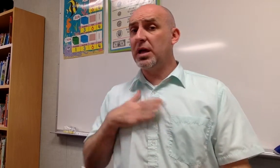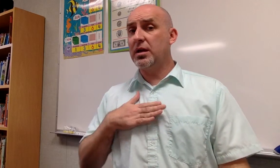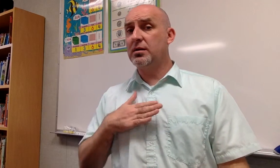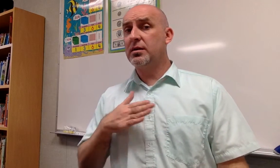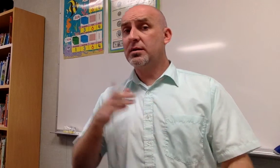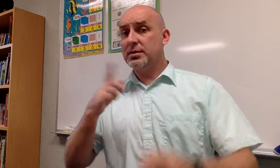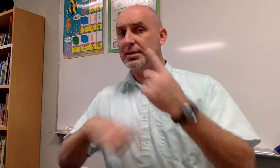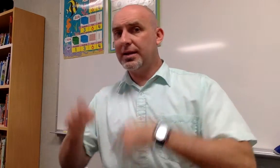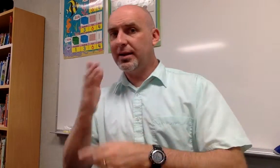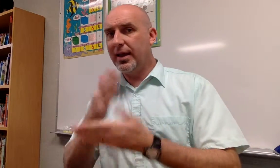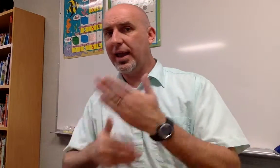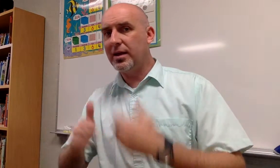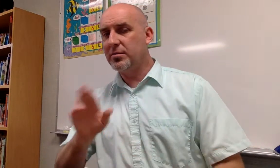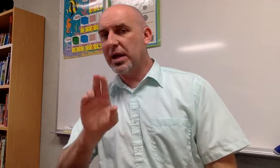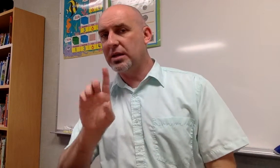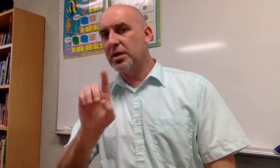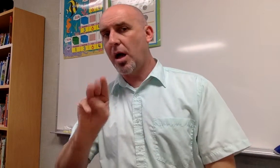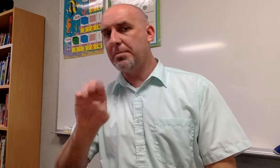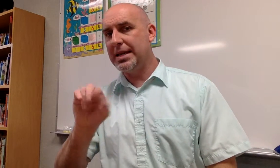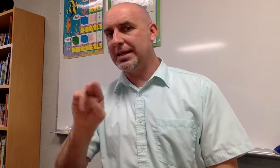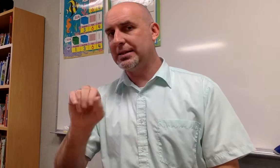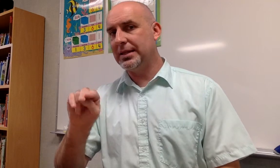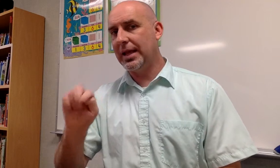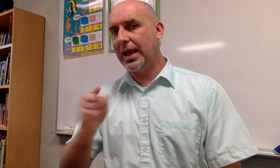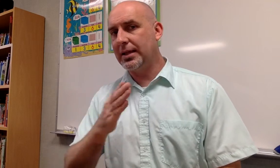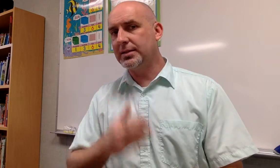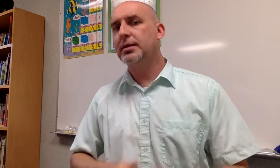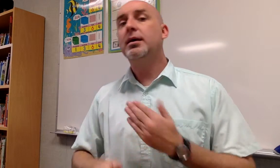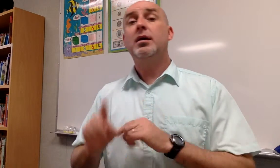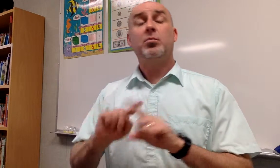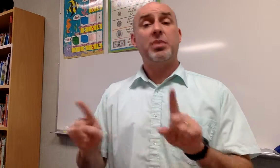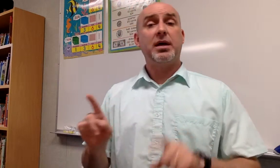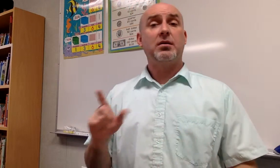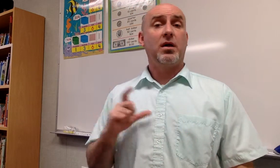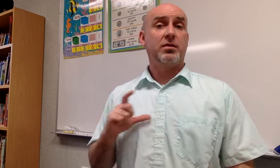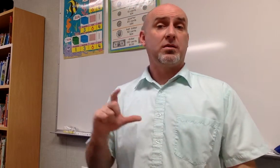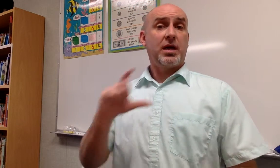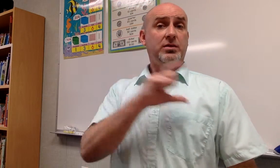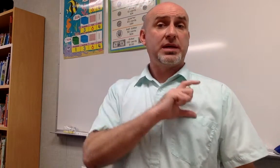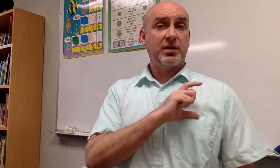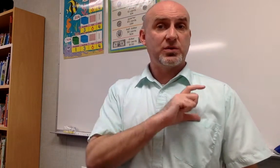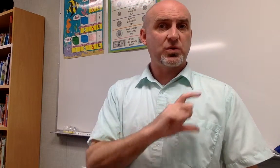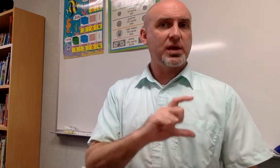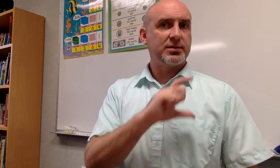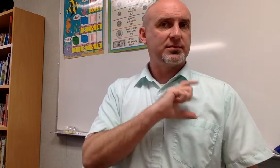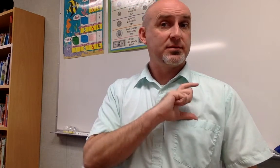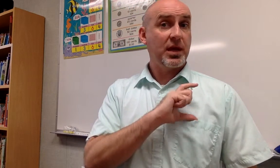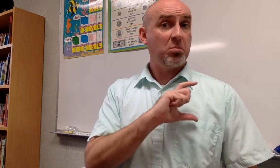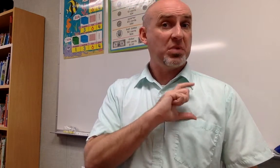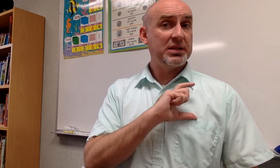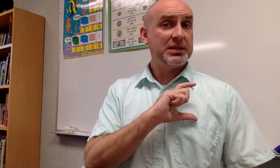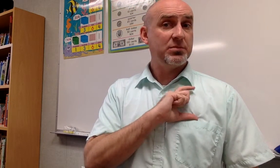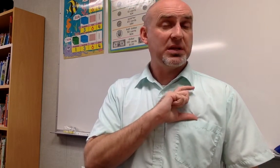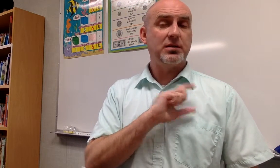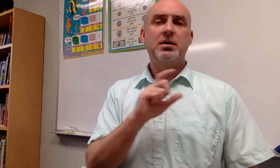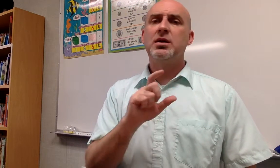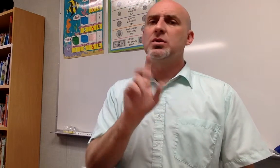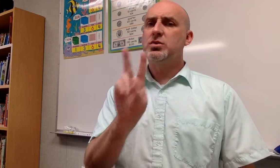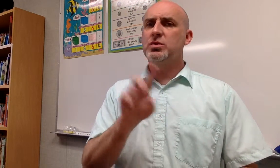my signing hand, my dominant hand, but on the other side. It goes across. Okay, policeman. 2